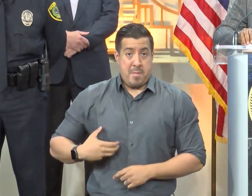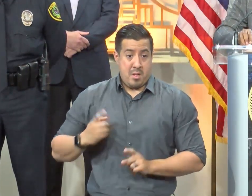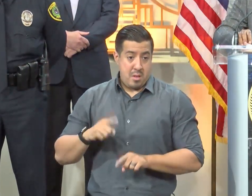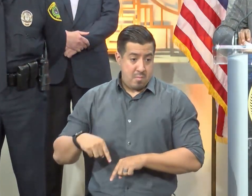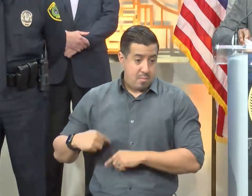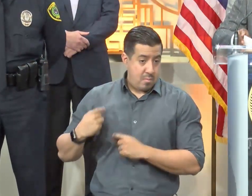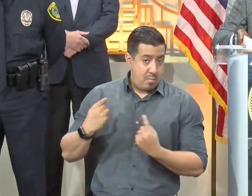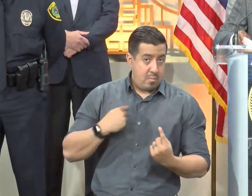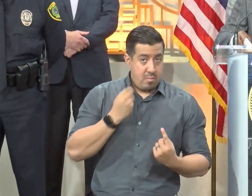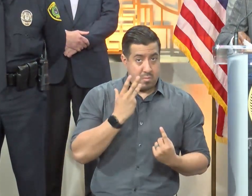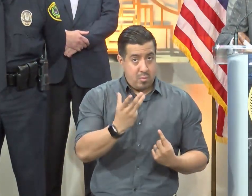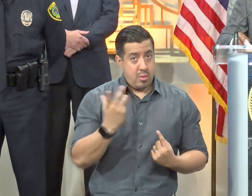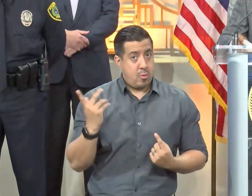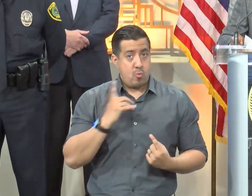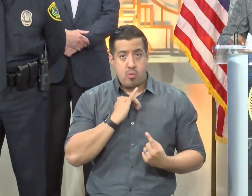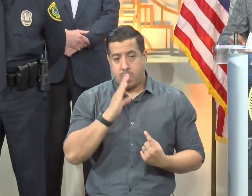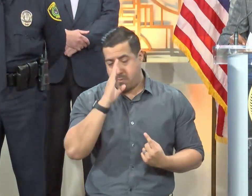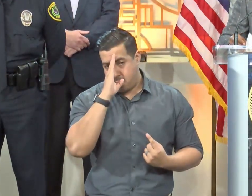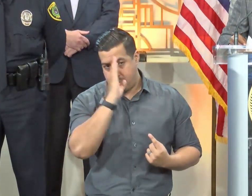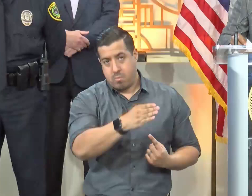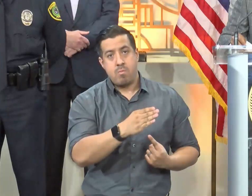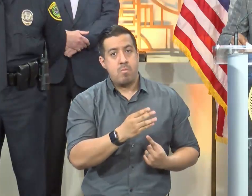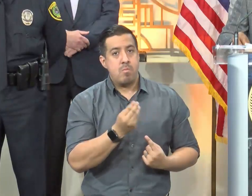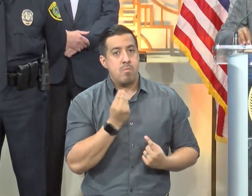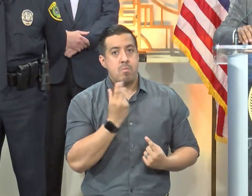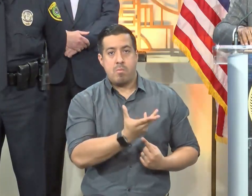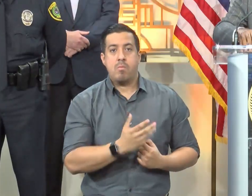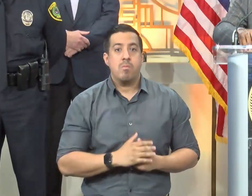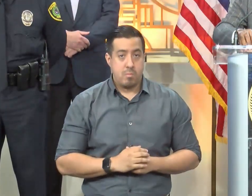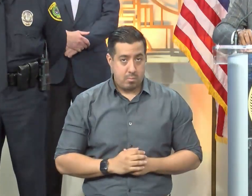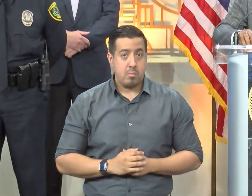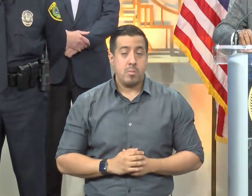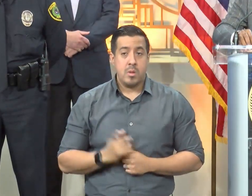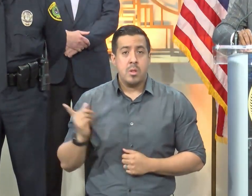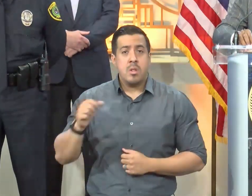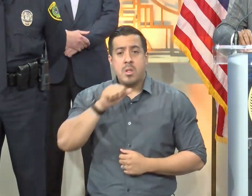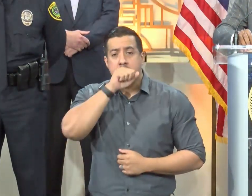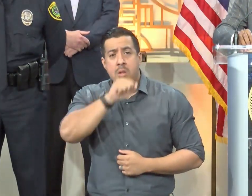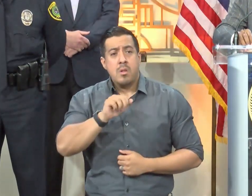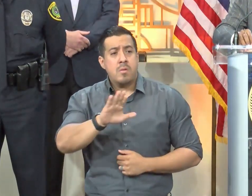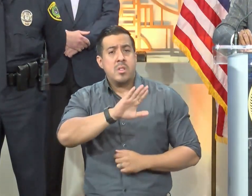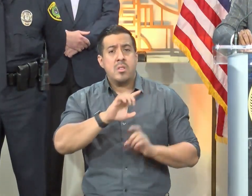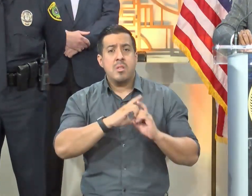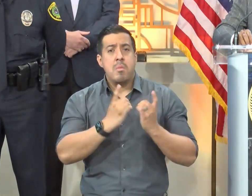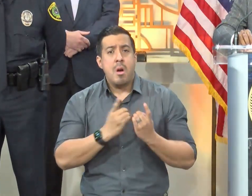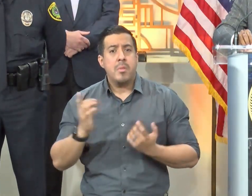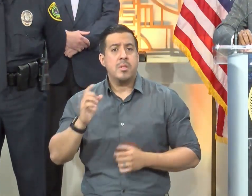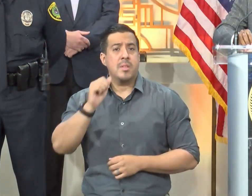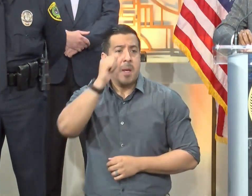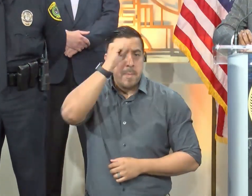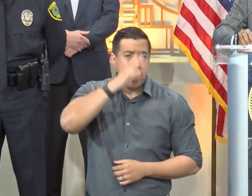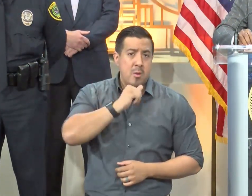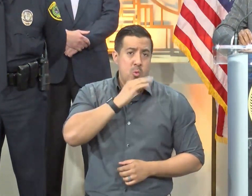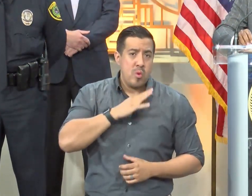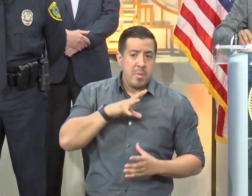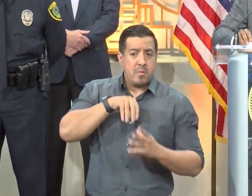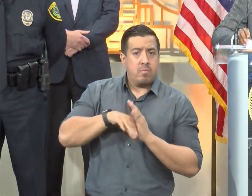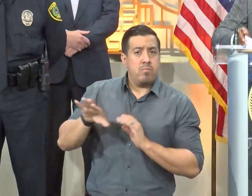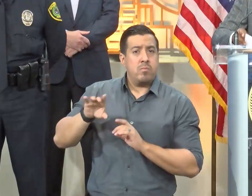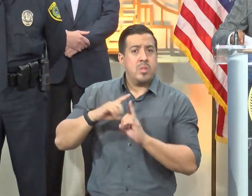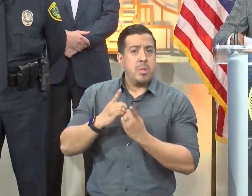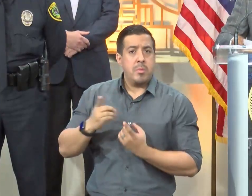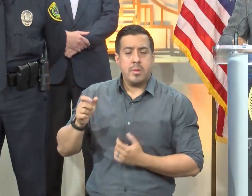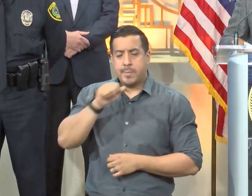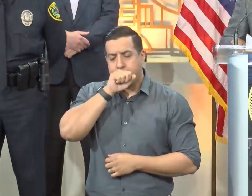you he is a straight shooter. He loves the department, the men and women of this department, and